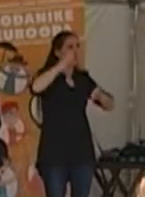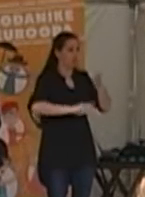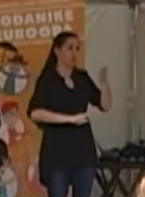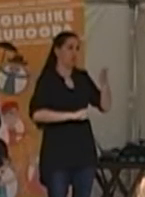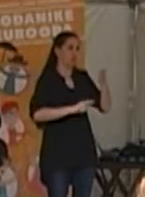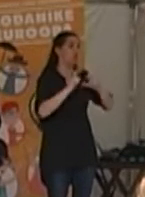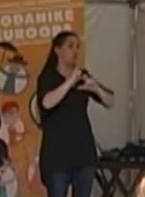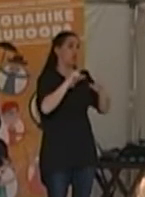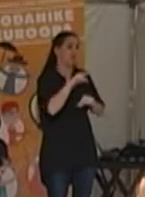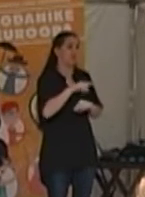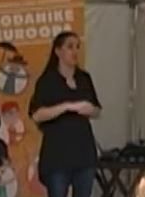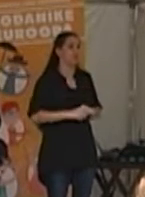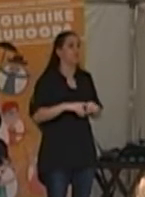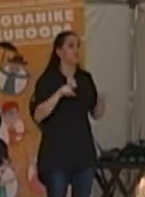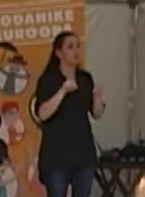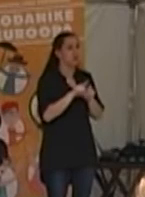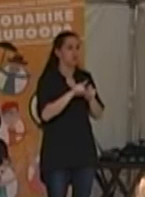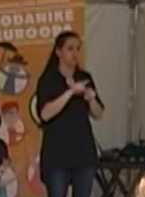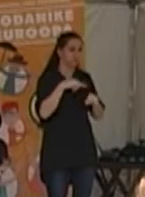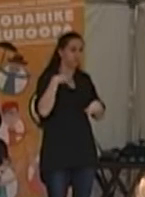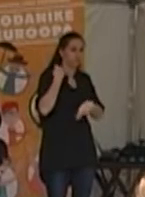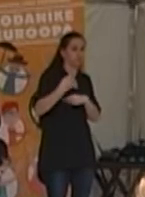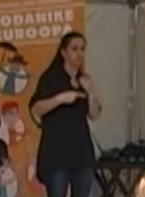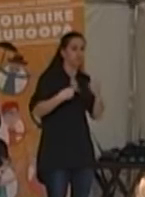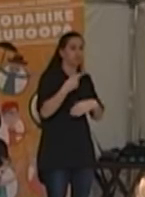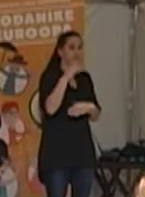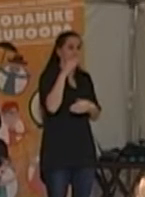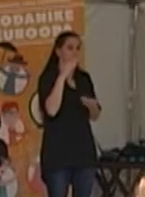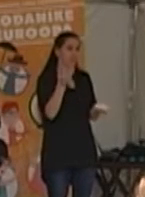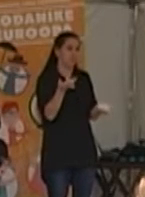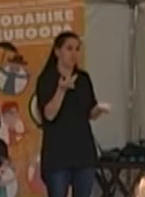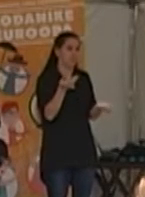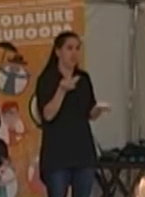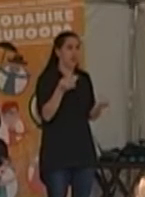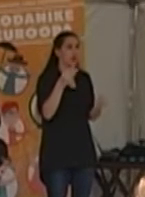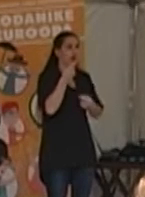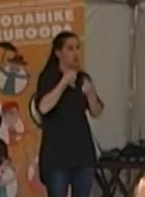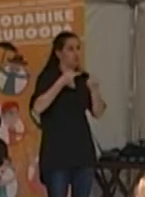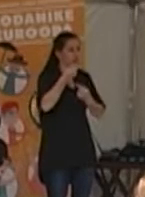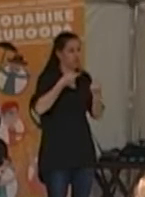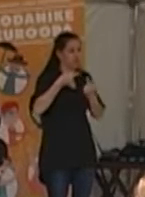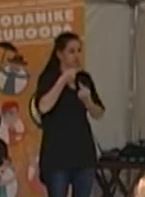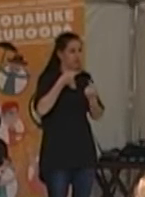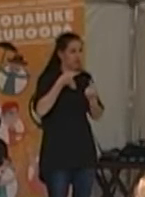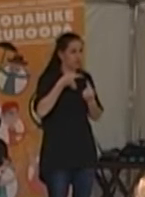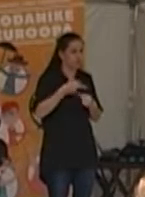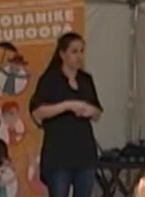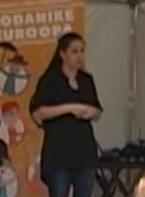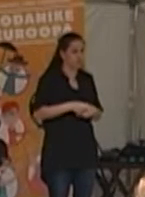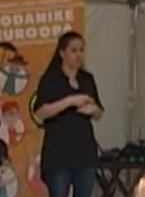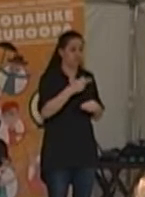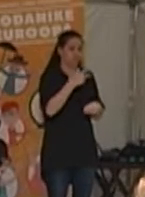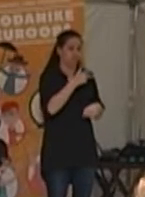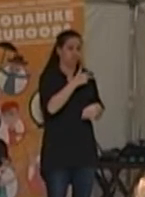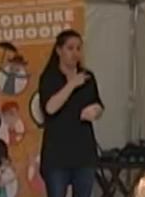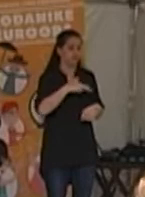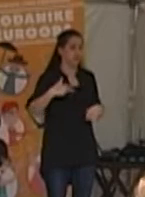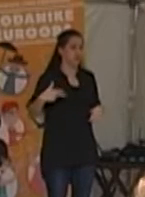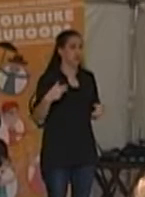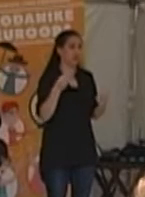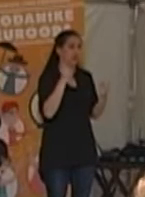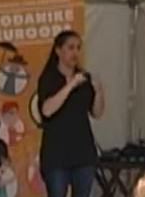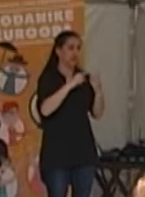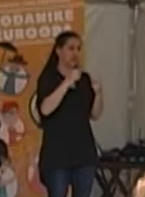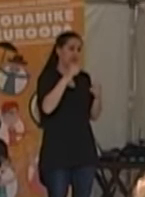also that sustainability starts to be brought into the discussion. So Aarhus, Denmark's second city, is the